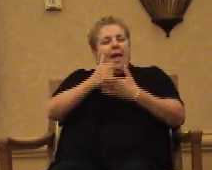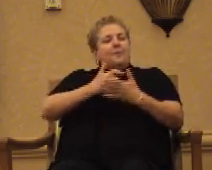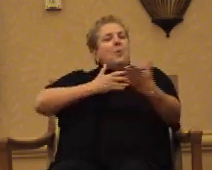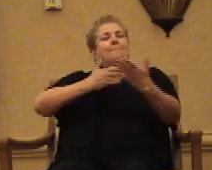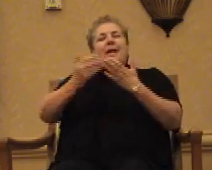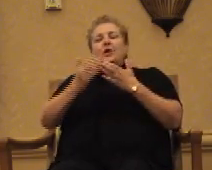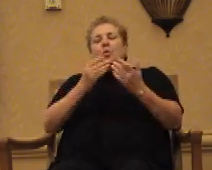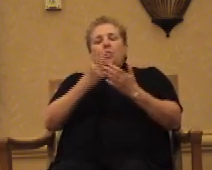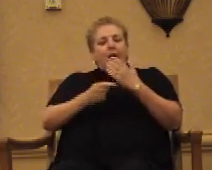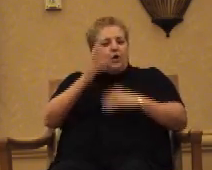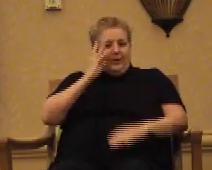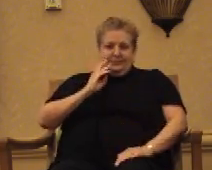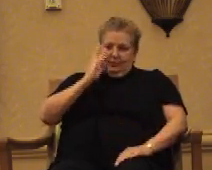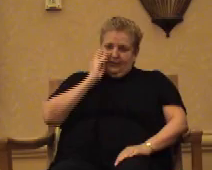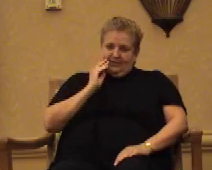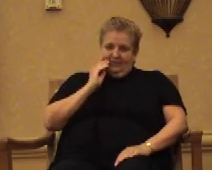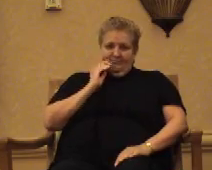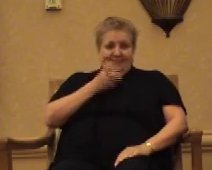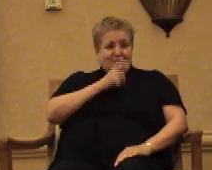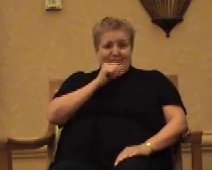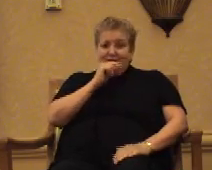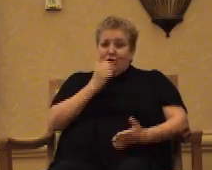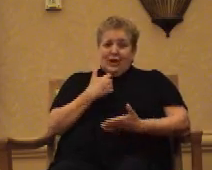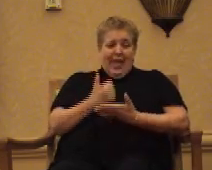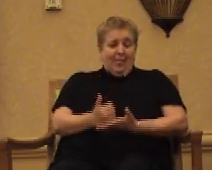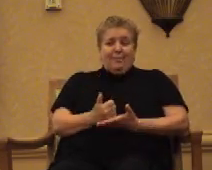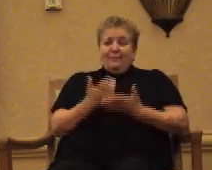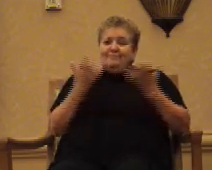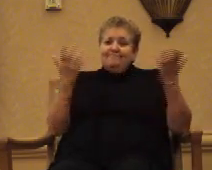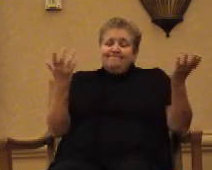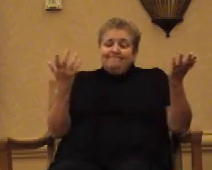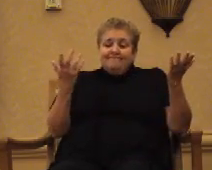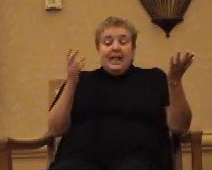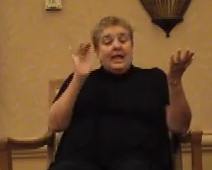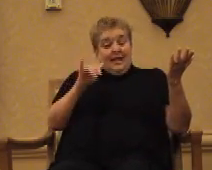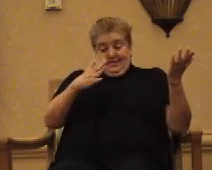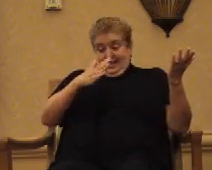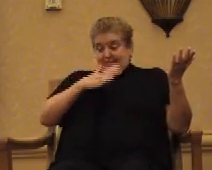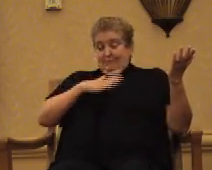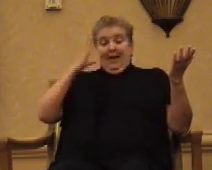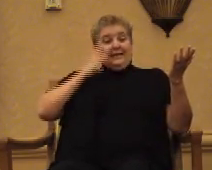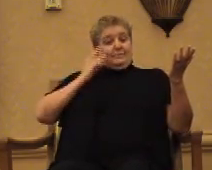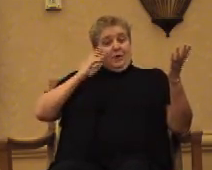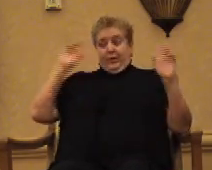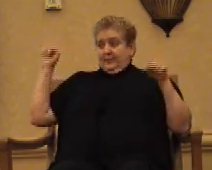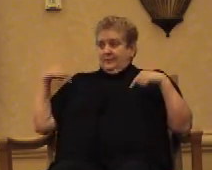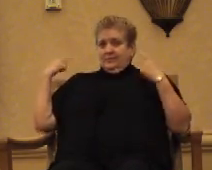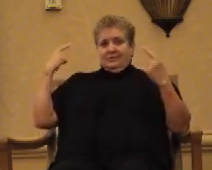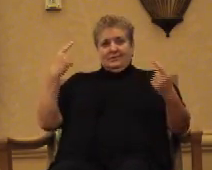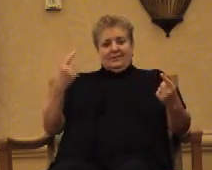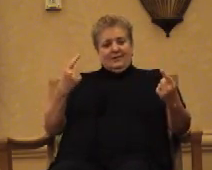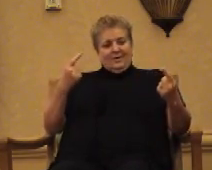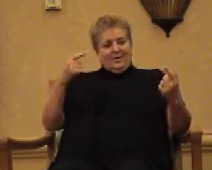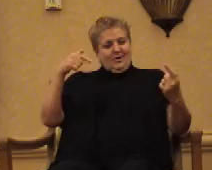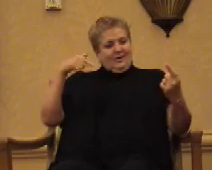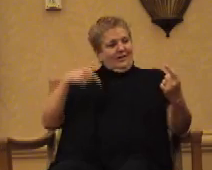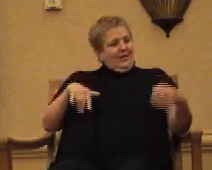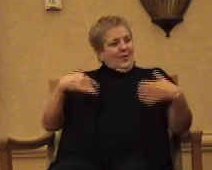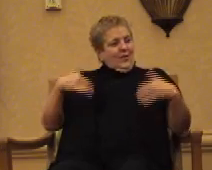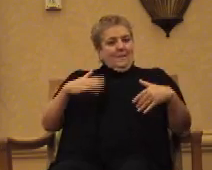through, a drink won't help. And that's been my journey here. The journey has been to make this effort. My favorite amends was that guy